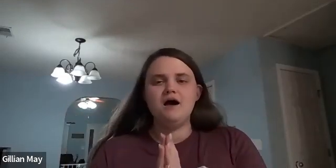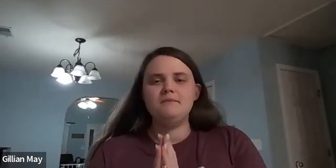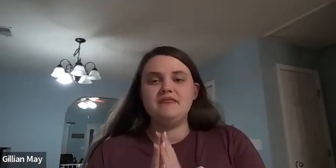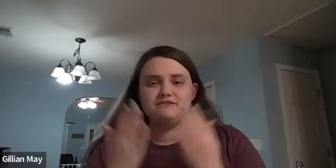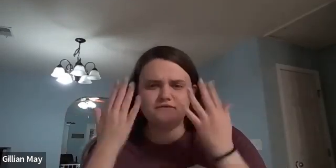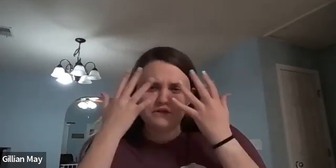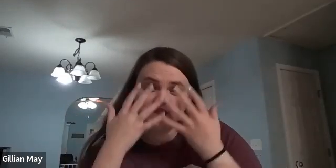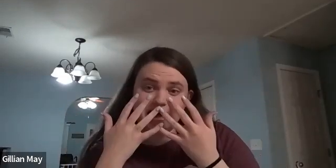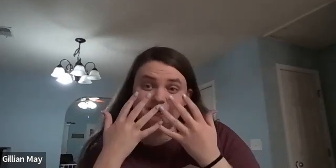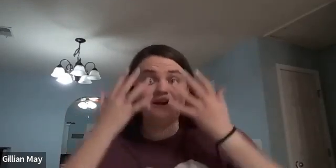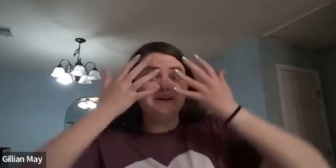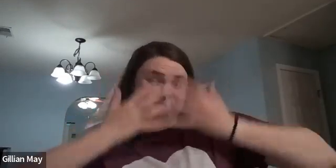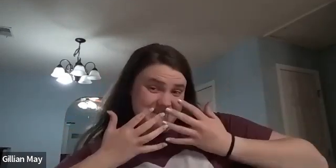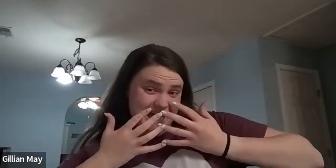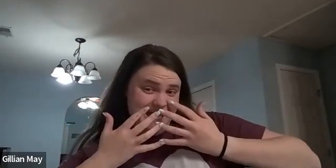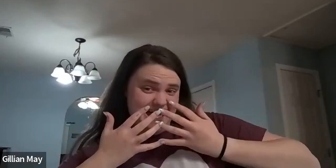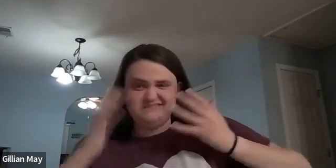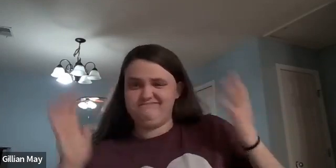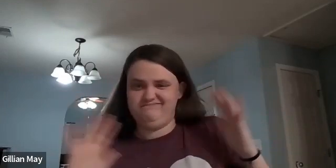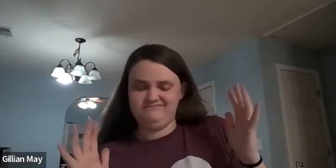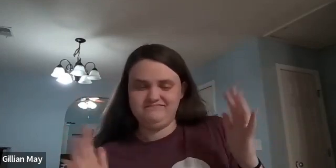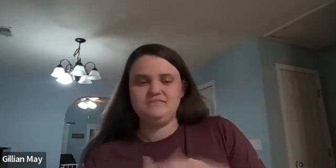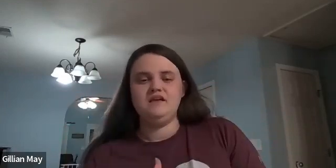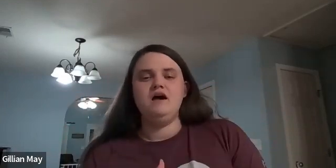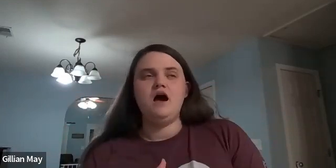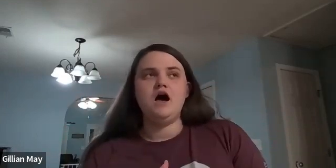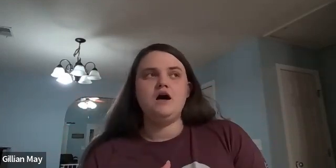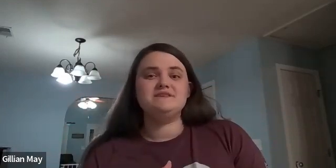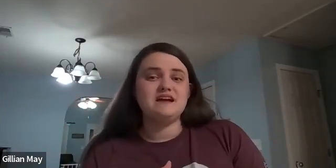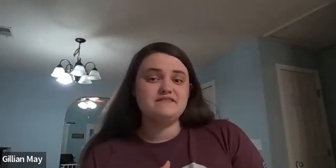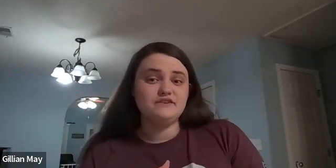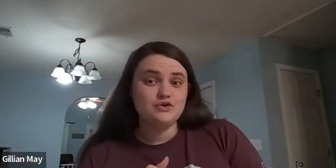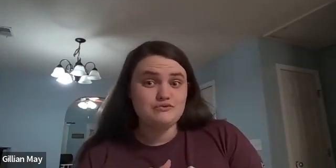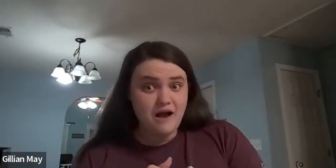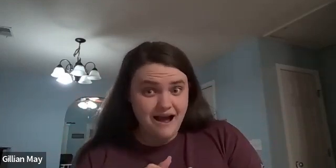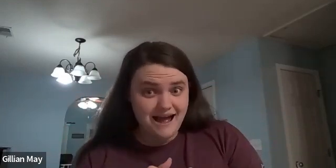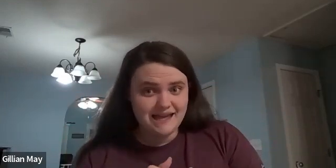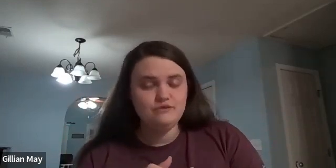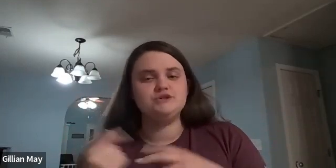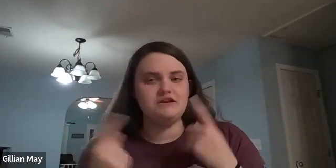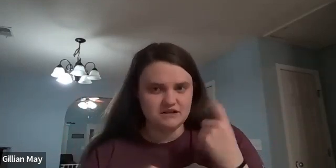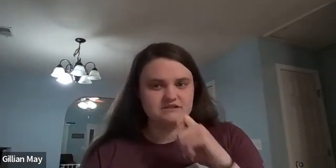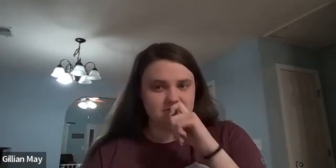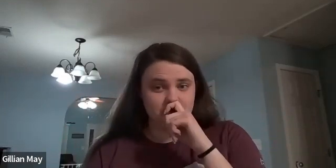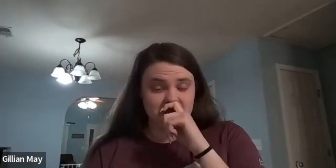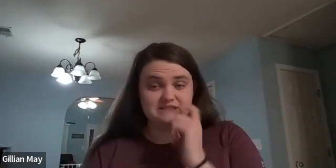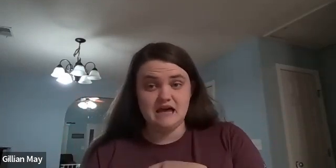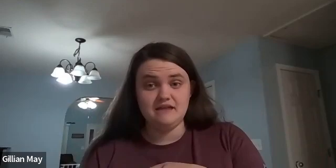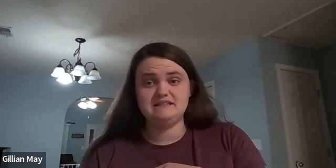and then if you're feeling sad, you're not going to go sad. The sign for cry, which I've also seen for being sad, like saying